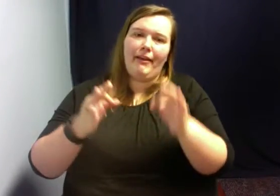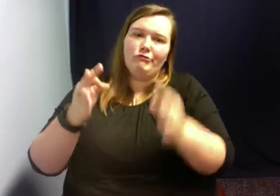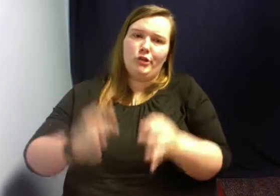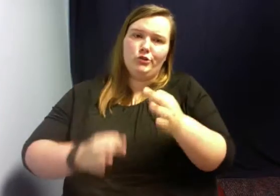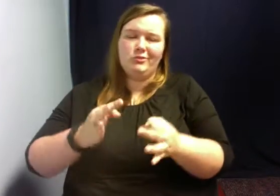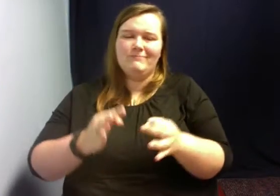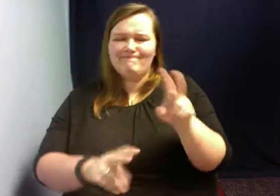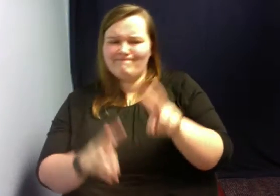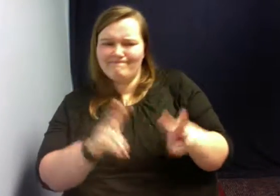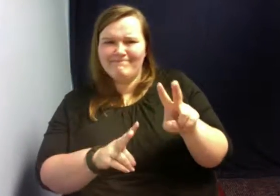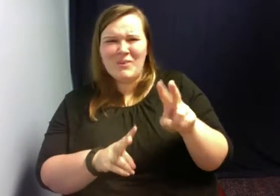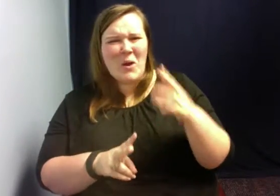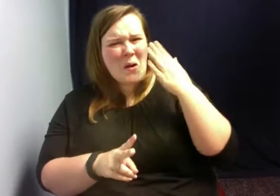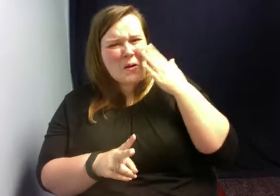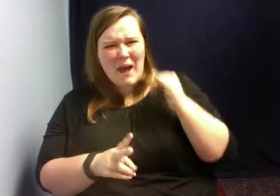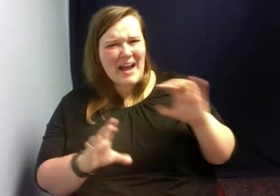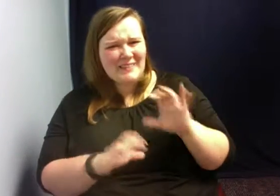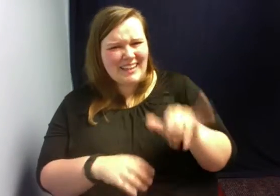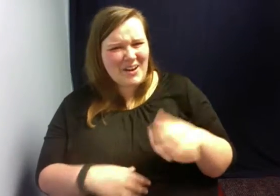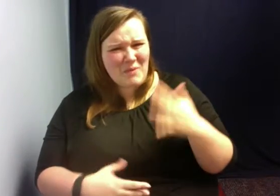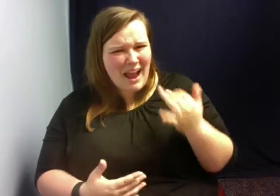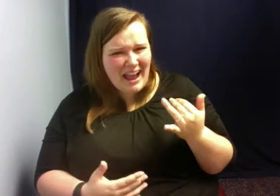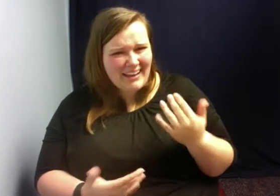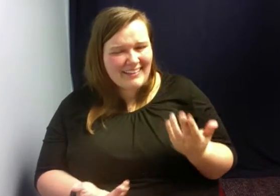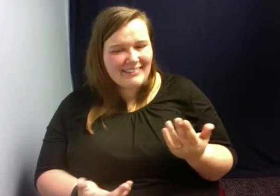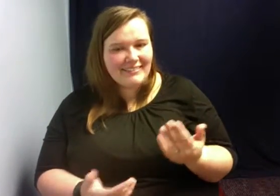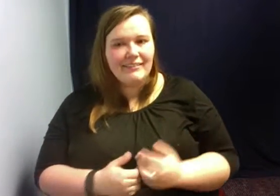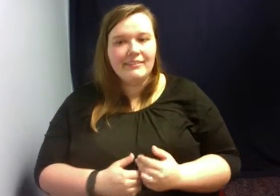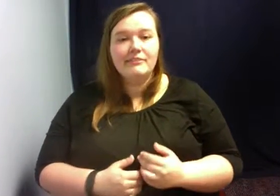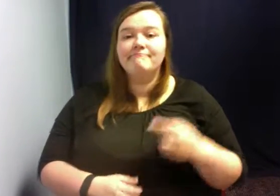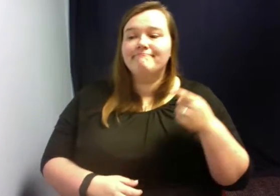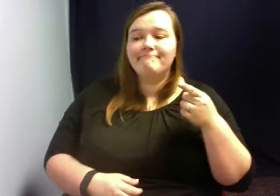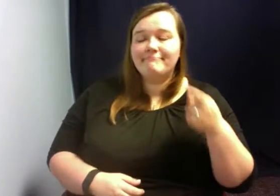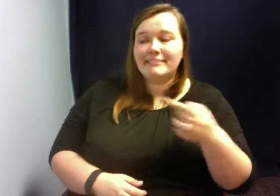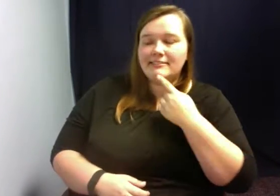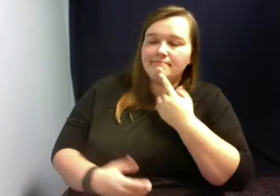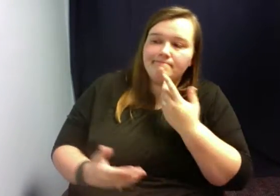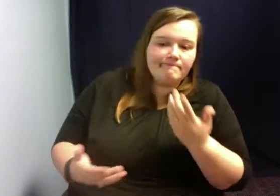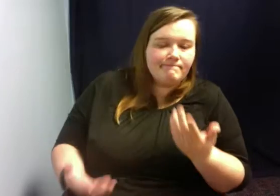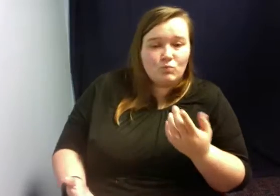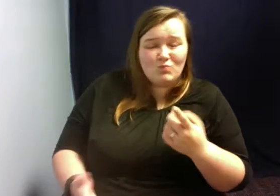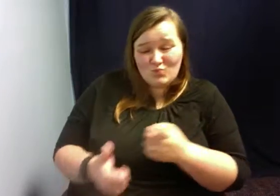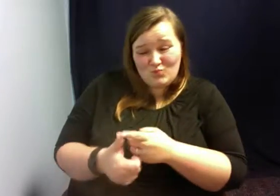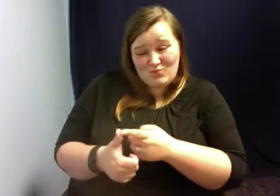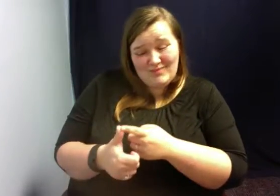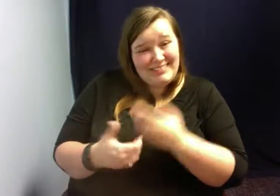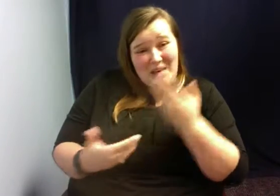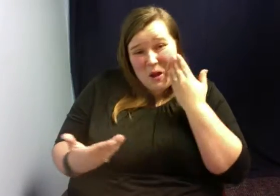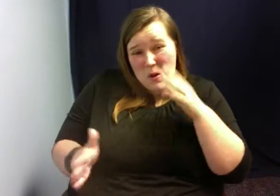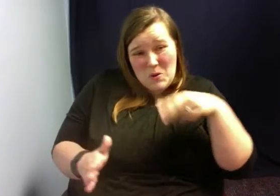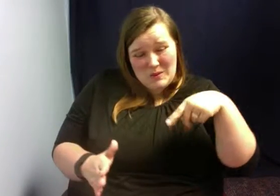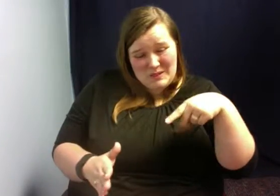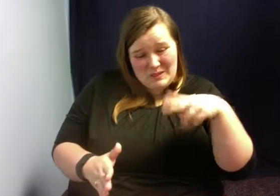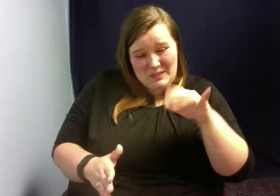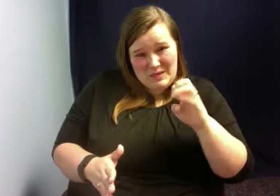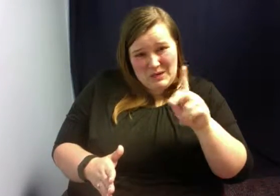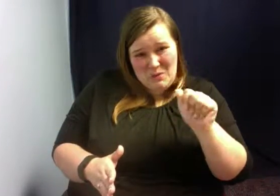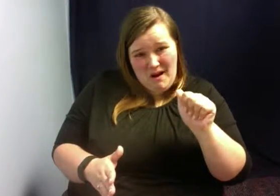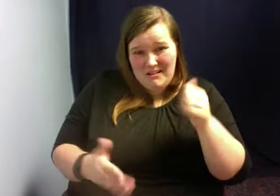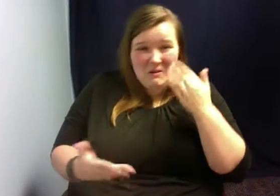do, and I asked her why she did that. Cheryl responded, well, first, I don't know what quinoa is,